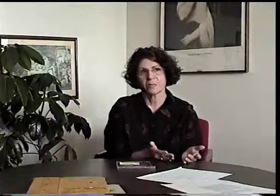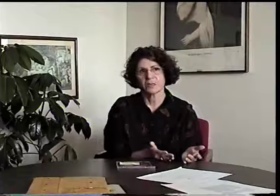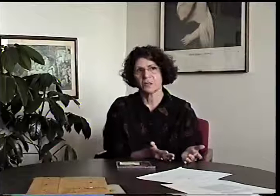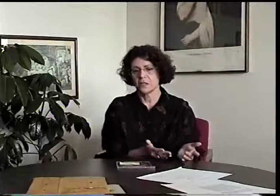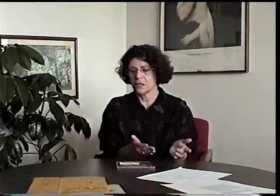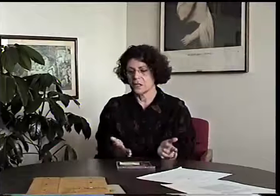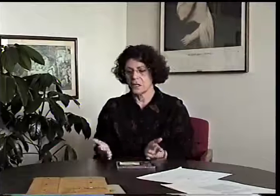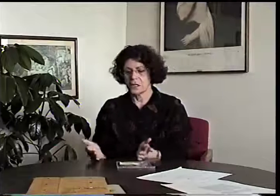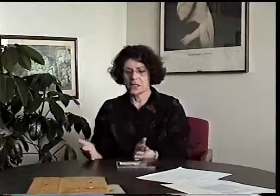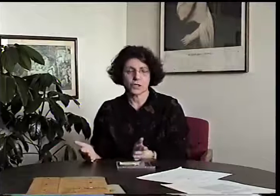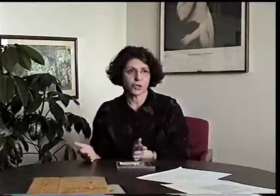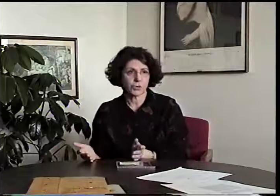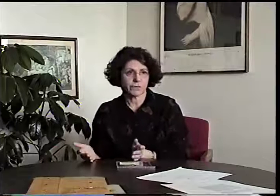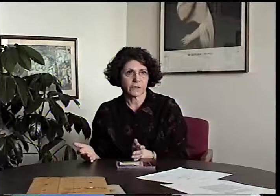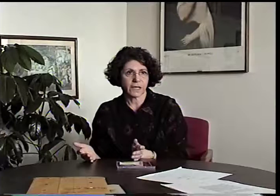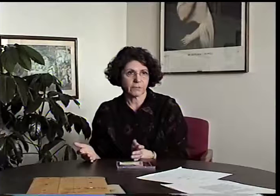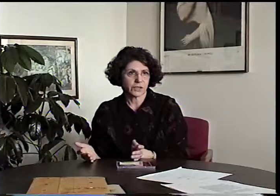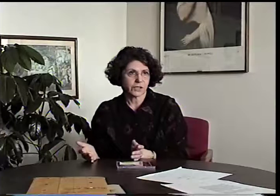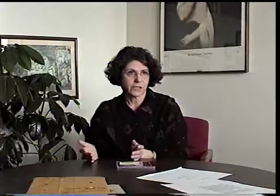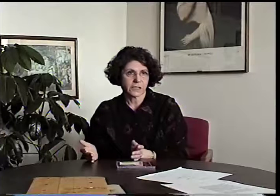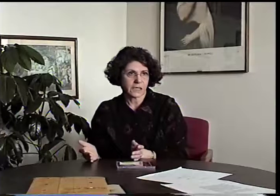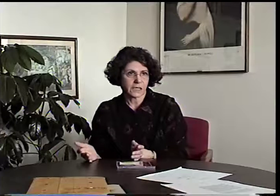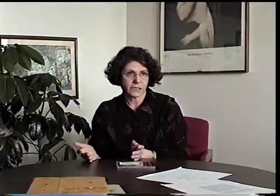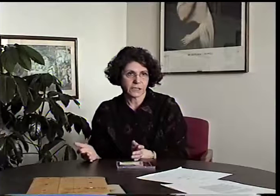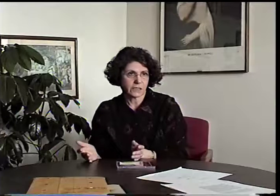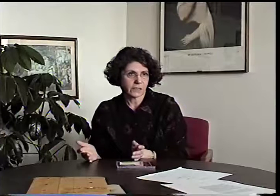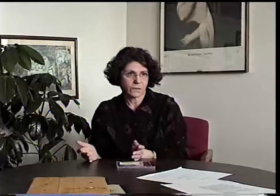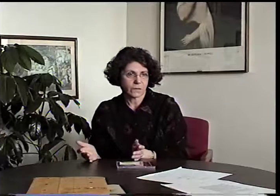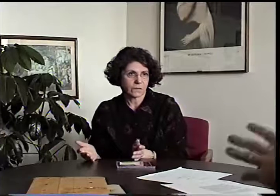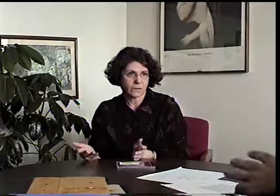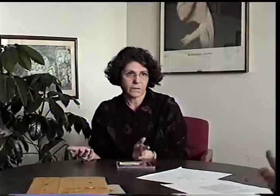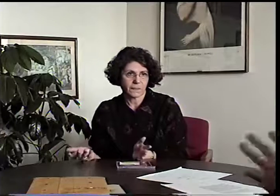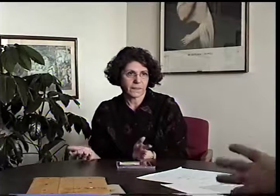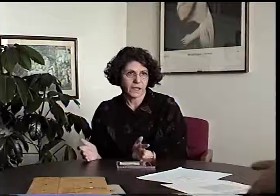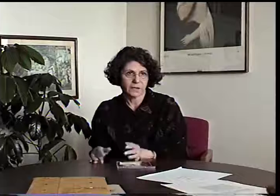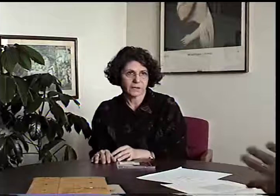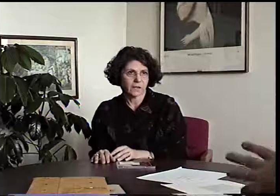syllable in two different languages, and... But there's no Esperanto for